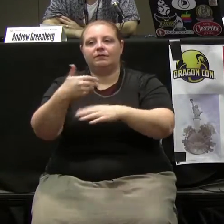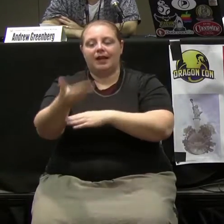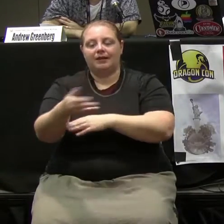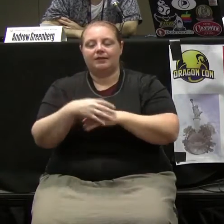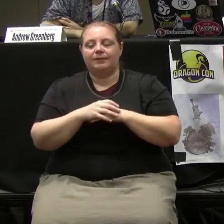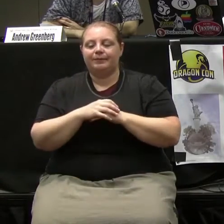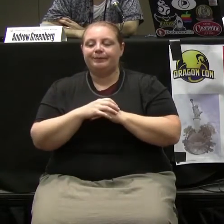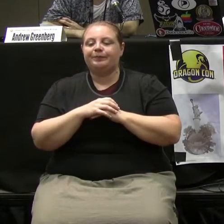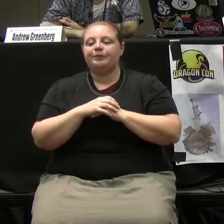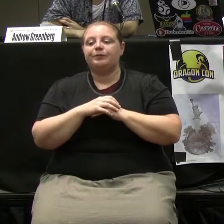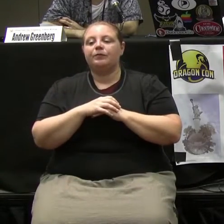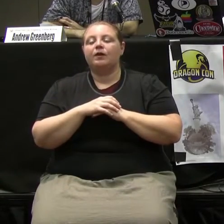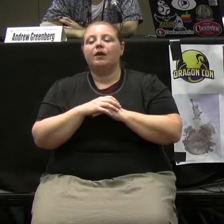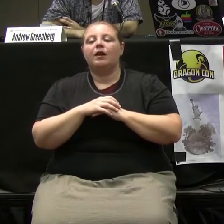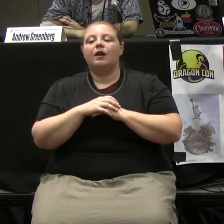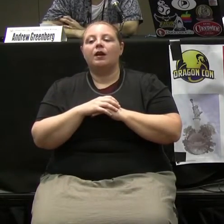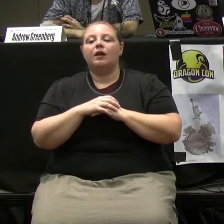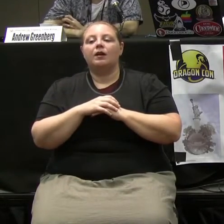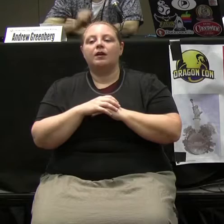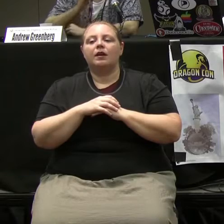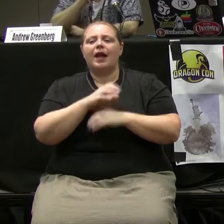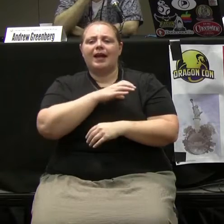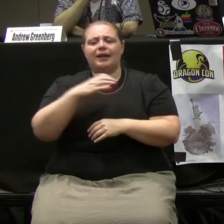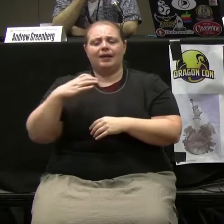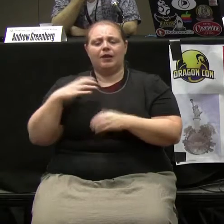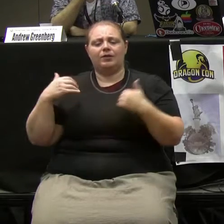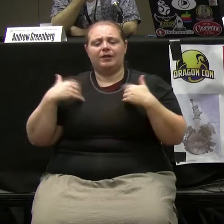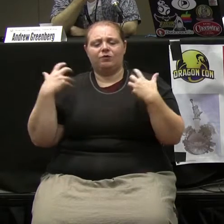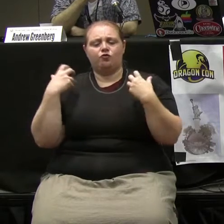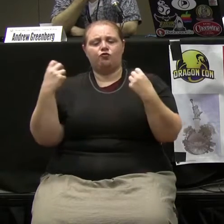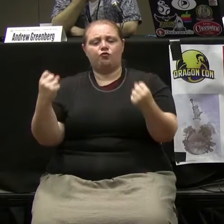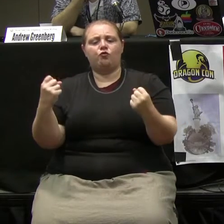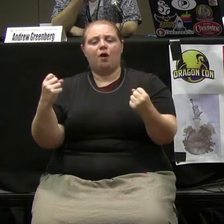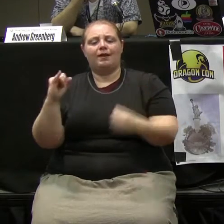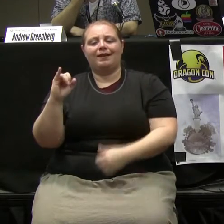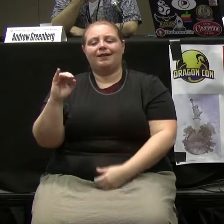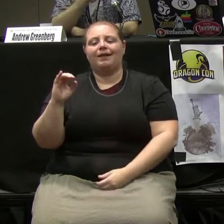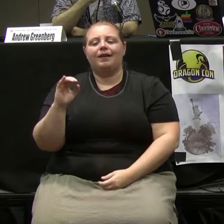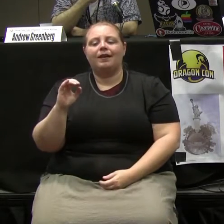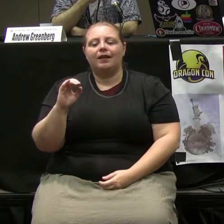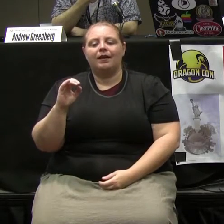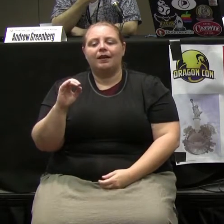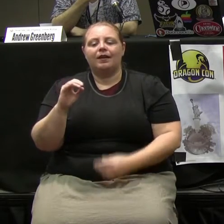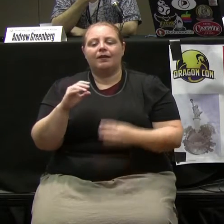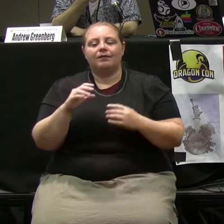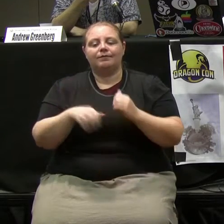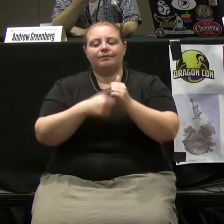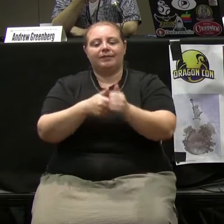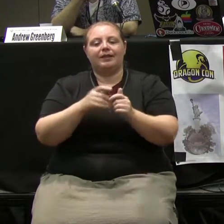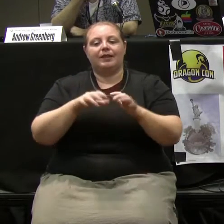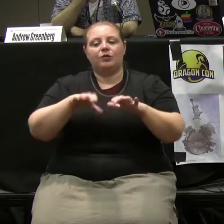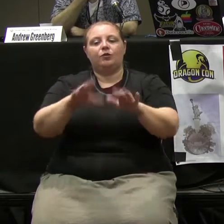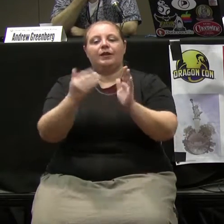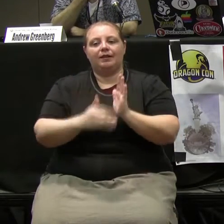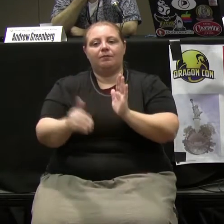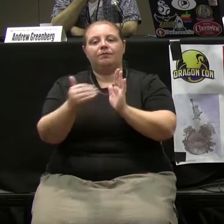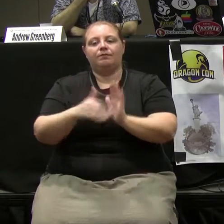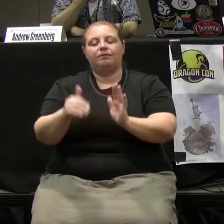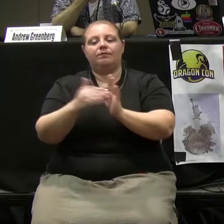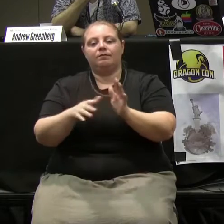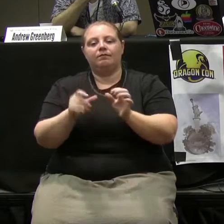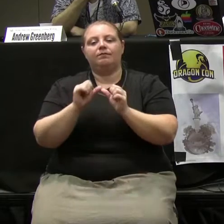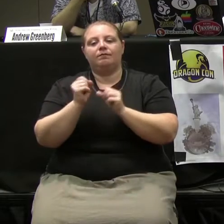And there's a lot, Congress has a really strong power of incumbency, which doesn't always carry over to state legislatures, so that does